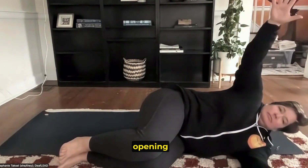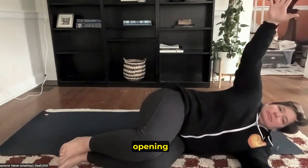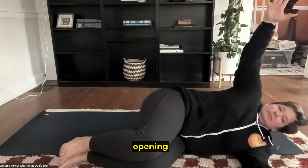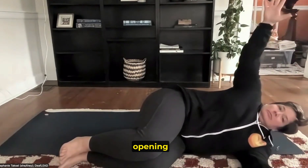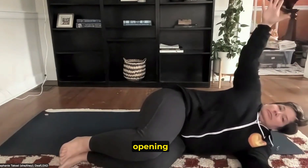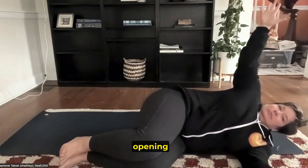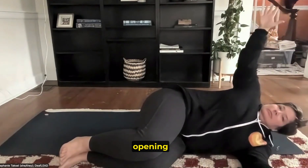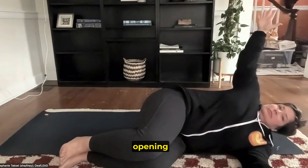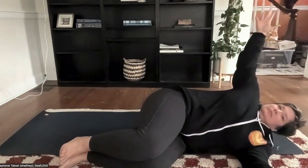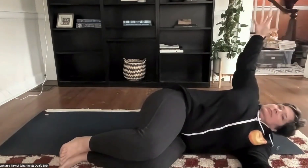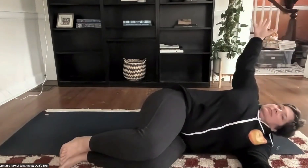opening